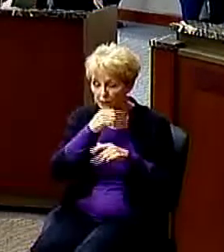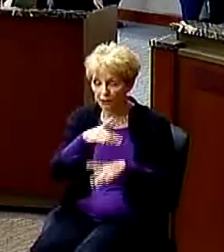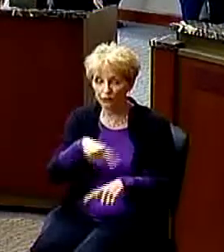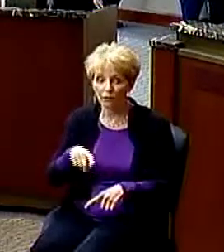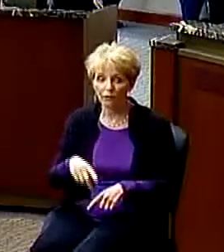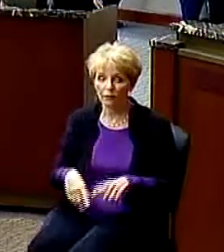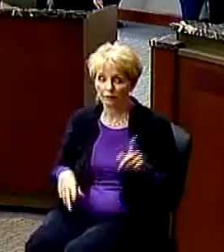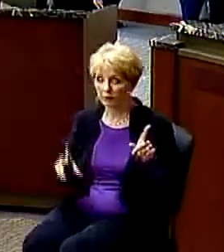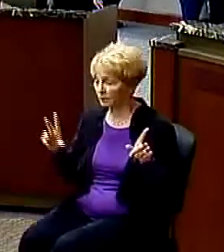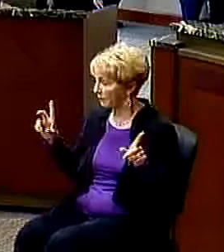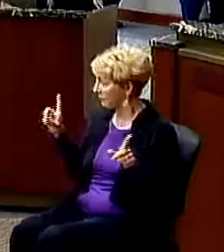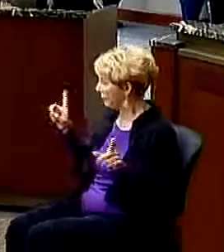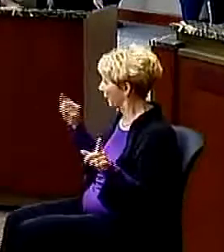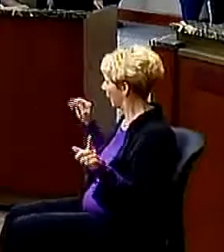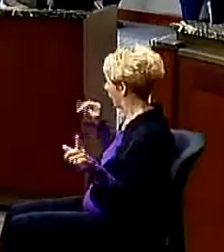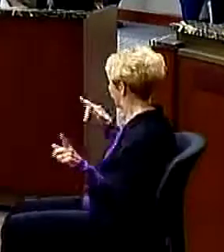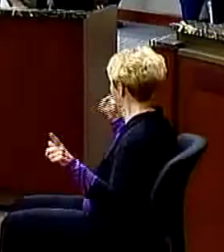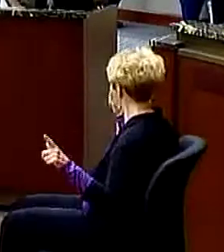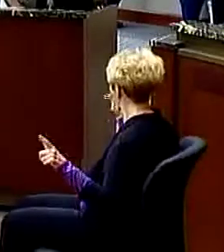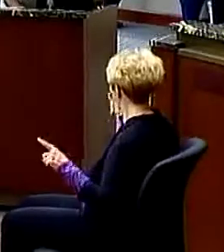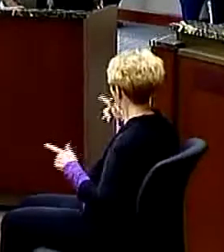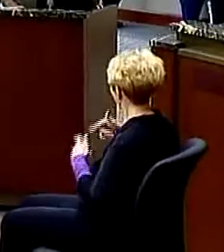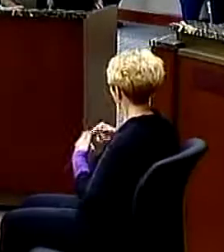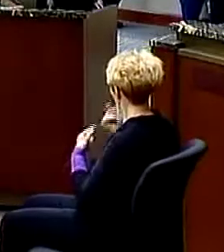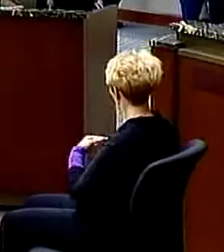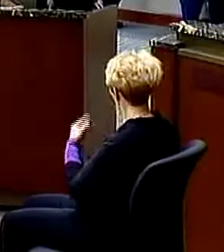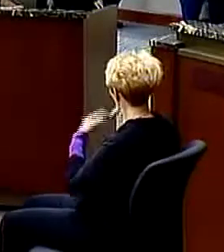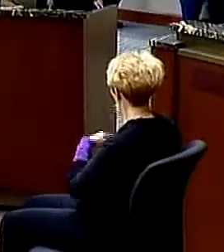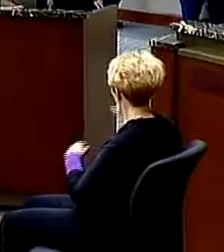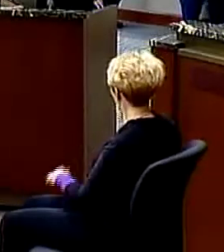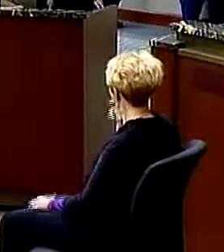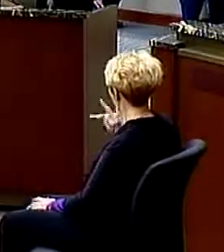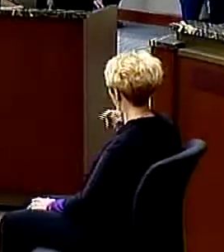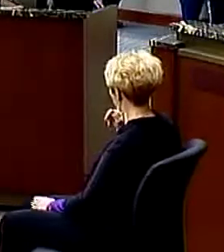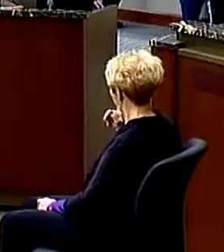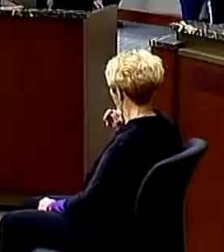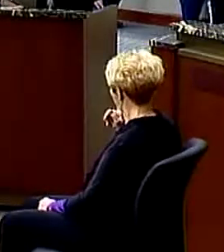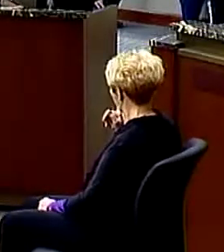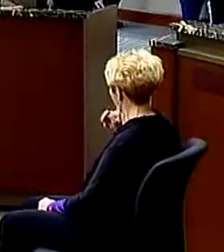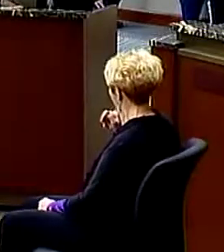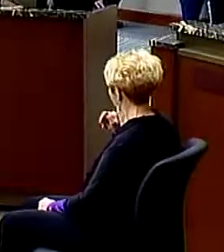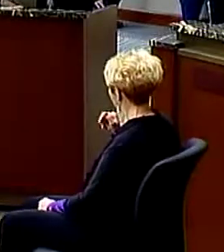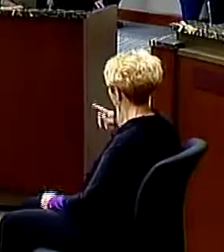Daniel, stay there in a second. We go way back. And